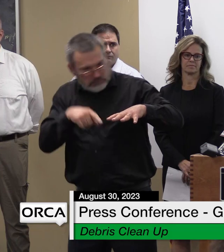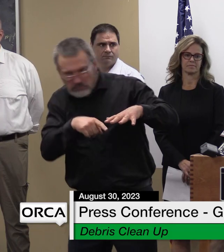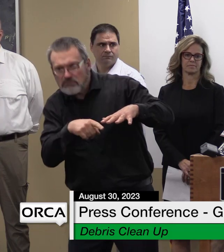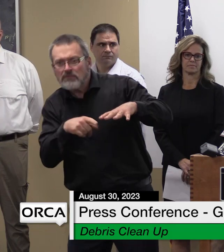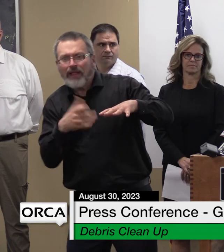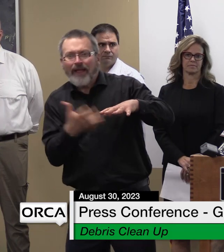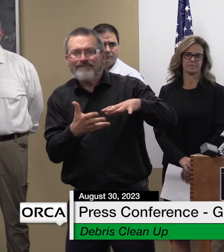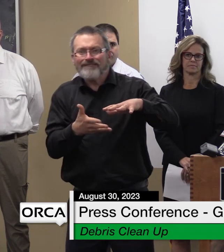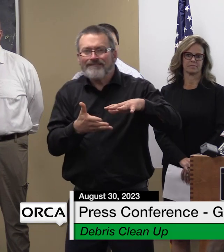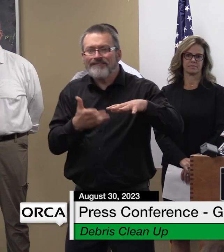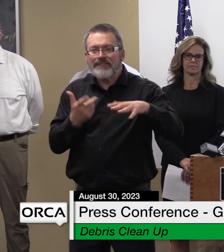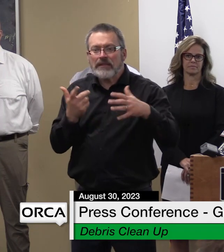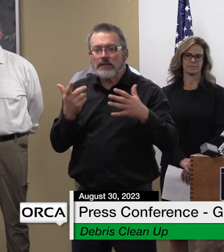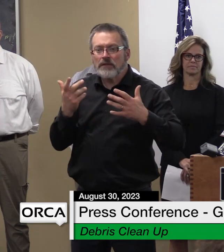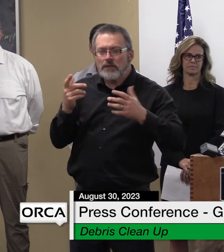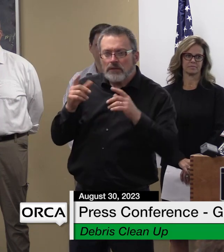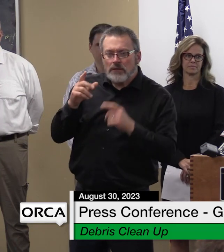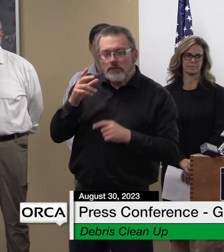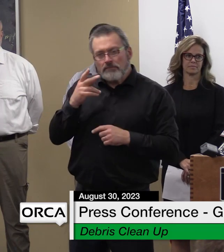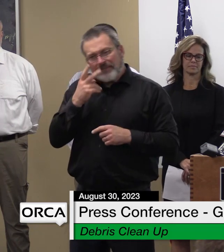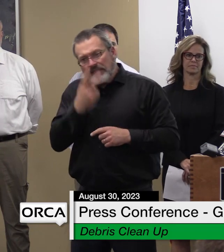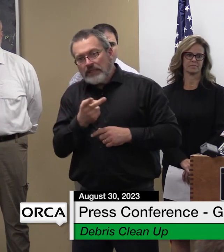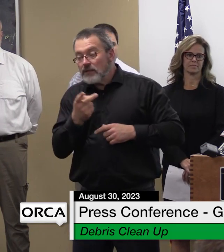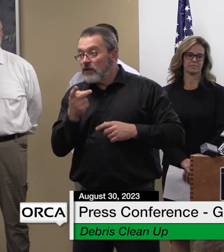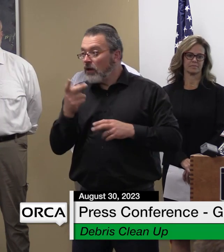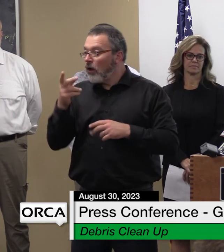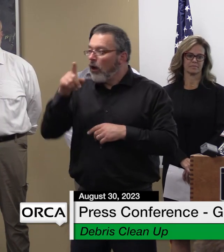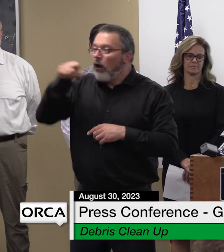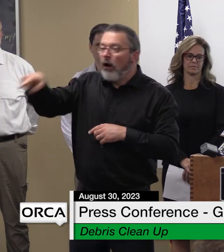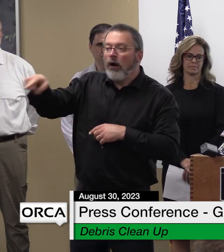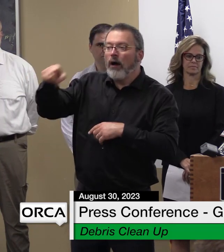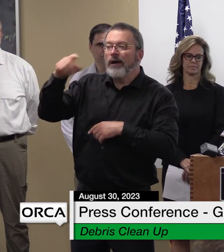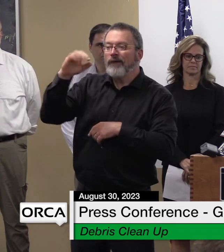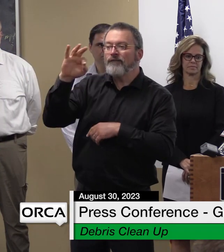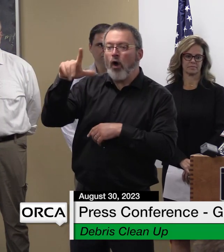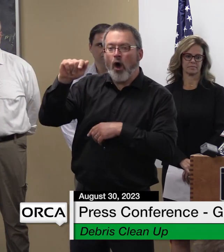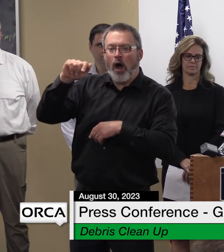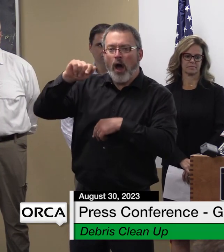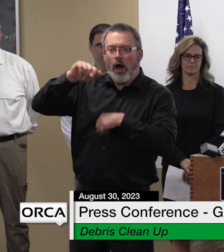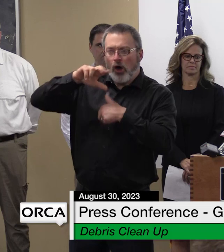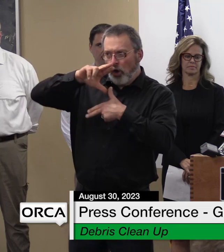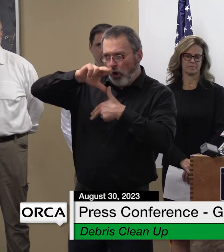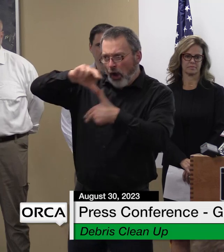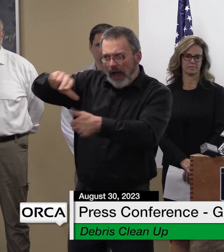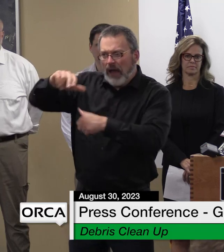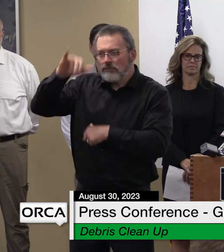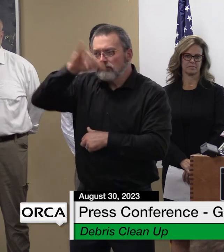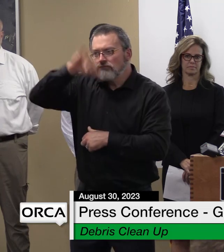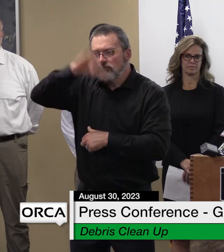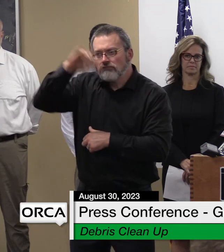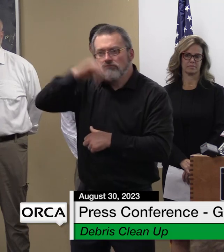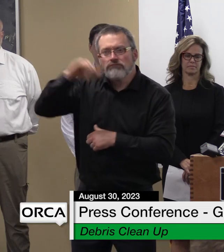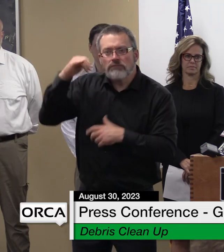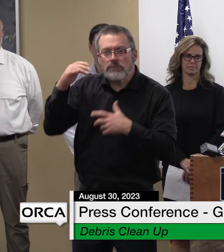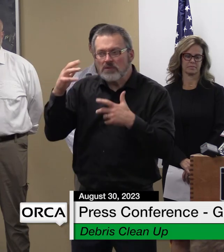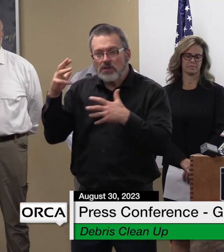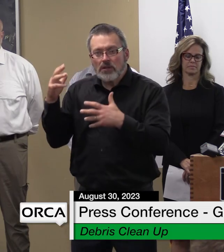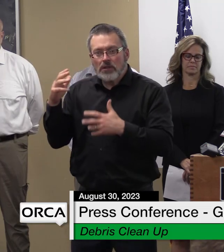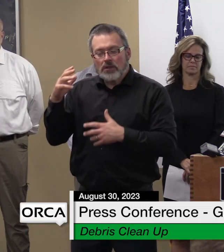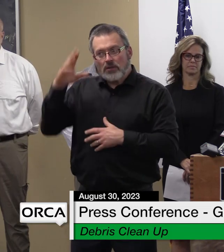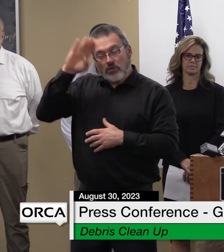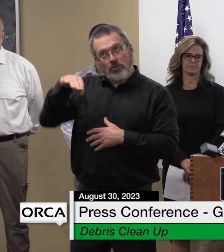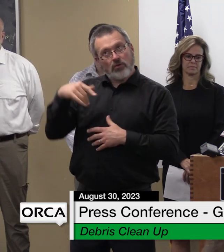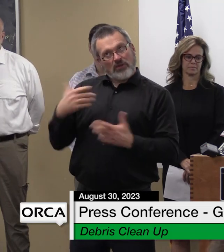in real time as Hurricane Idalia is hitting Florida. We're reminded that hurricane season is